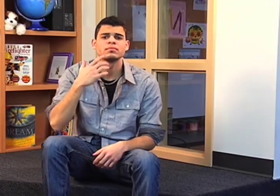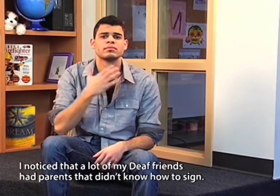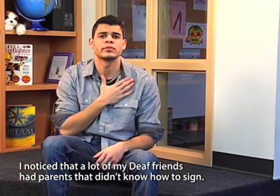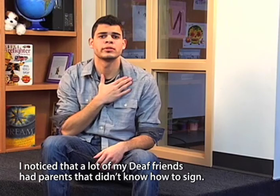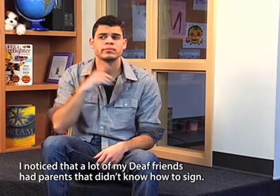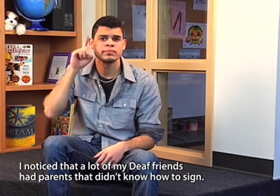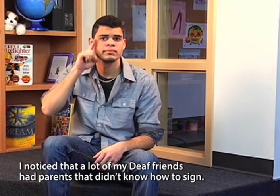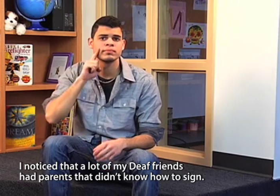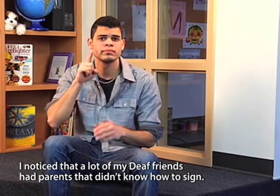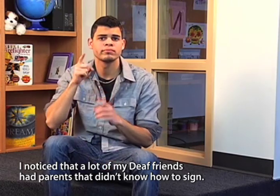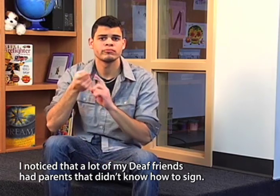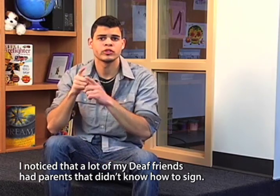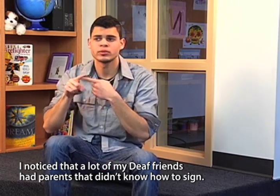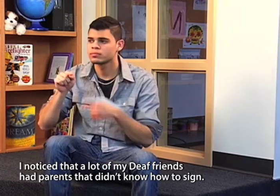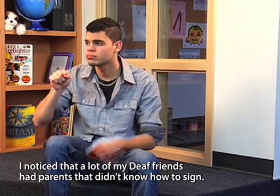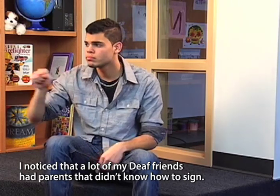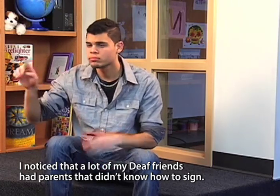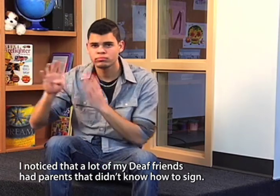I noticed that a lot of my deaf friends